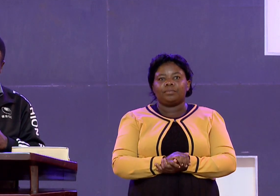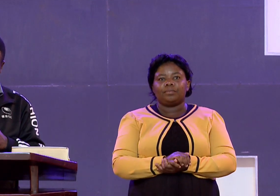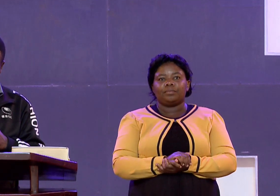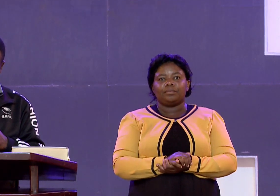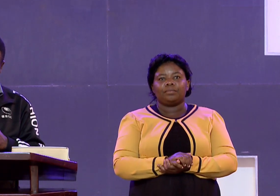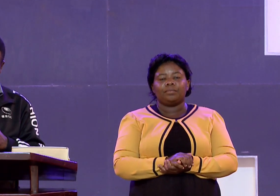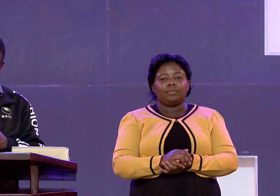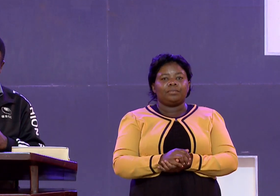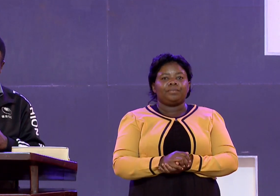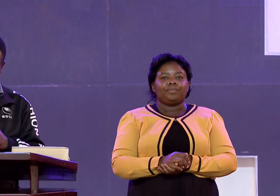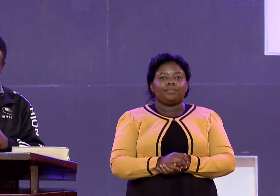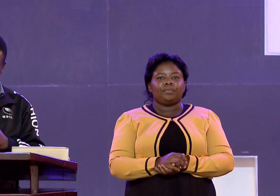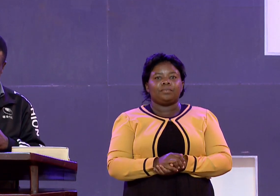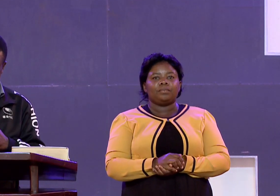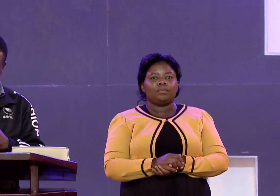Nyanya.